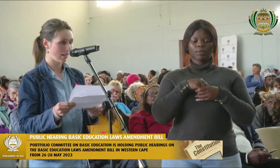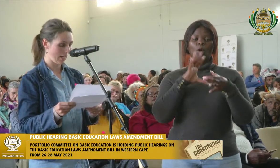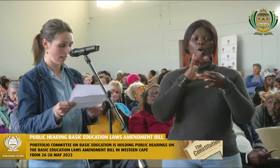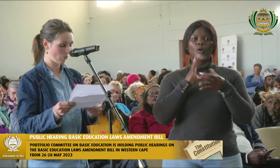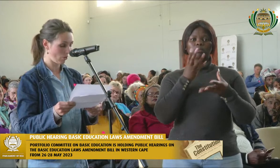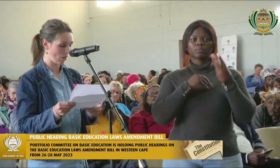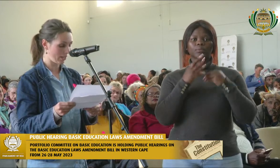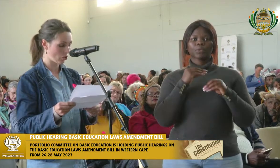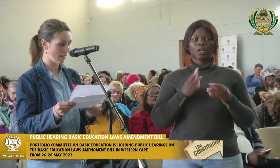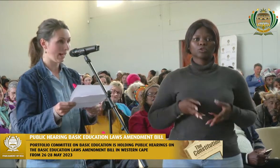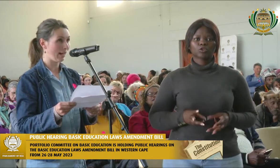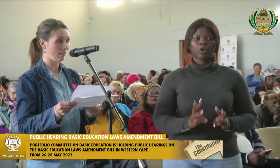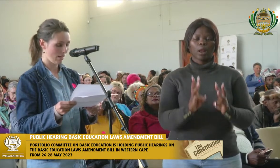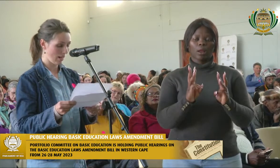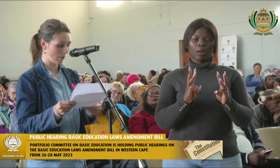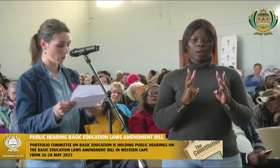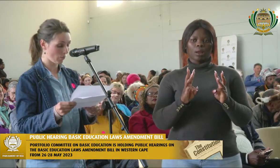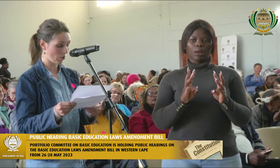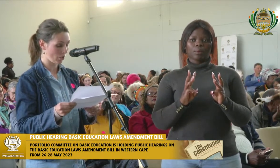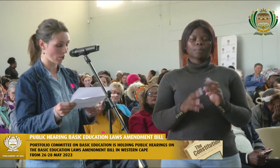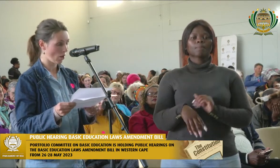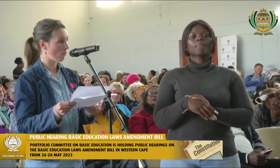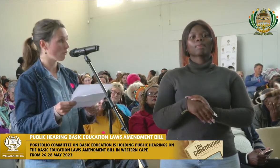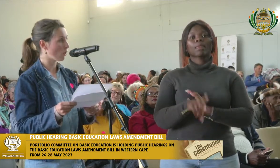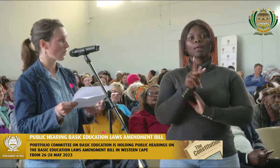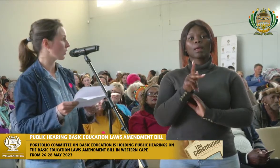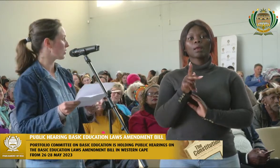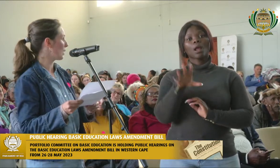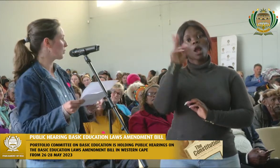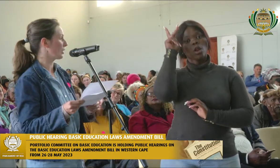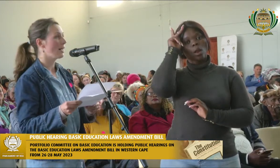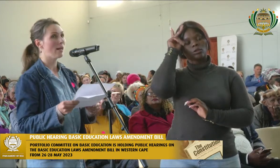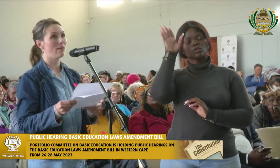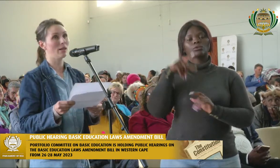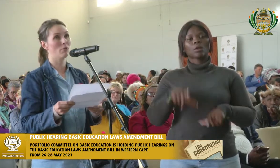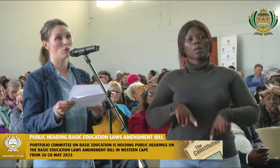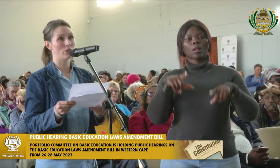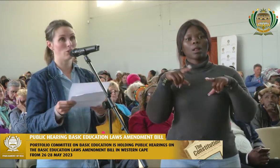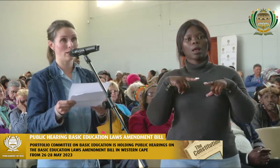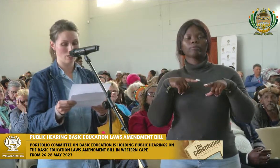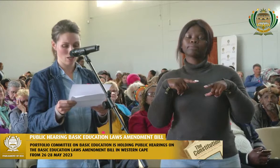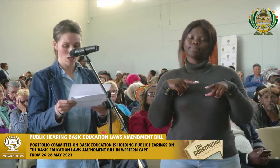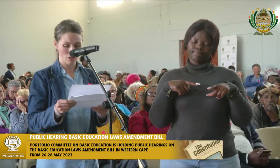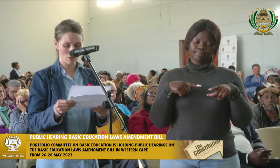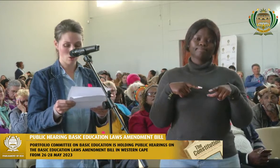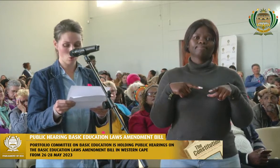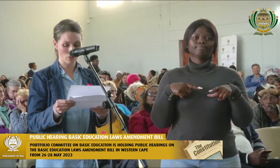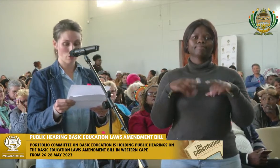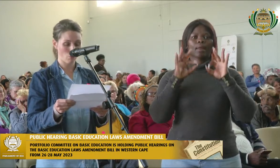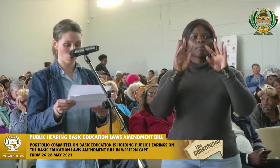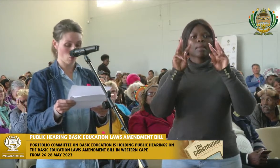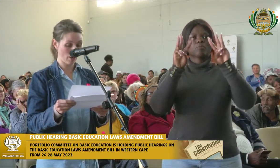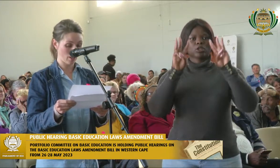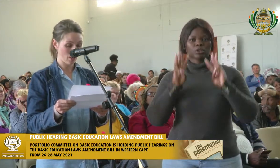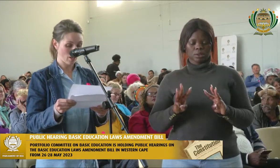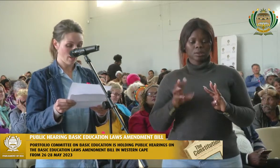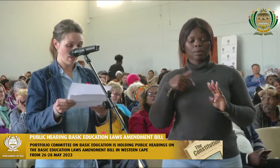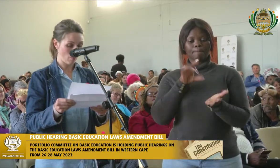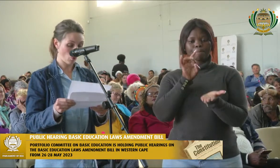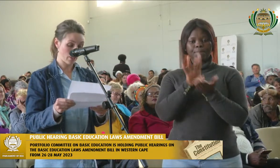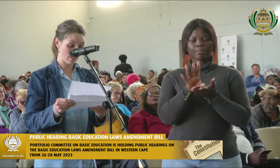journey. K for knowledge. L, life is precious from conception, and therefore rejecting the clause